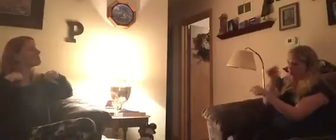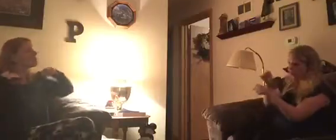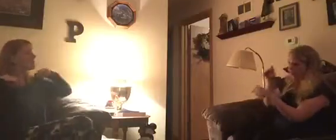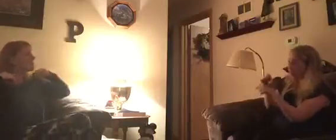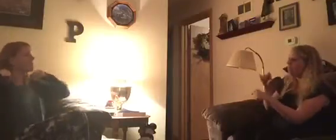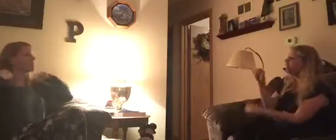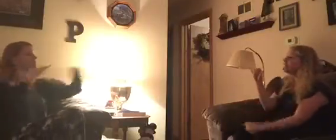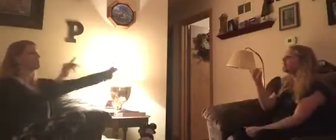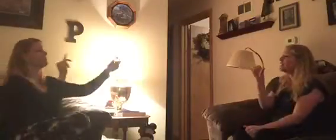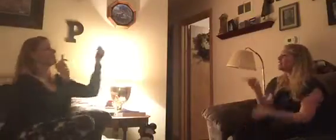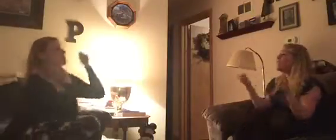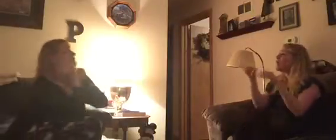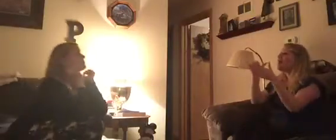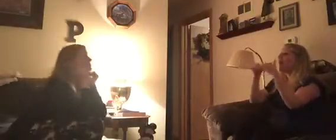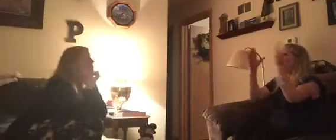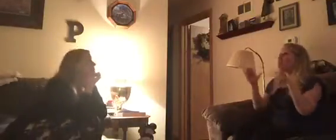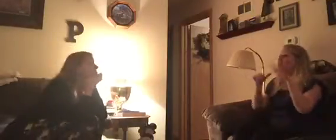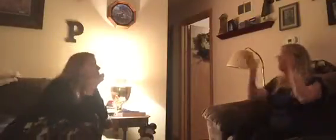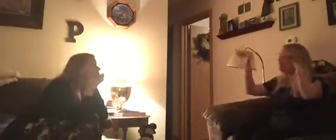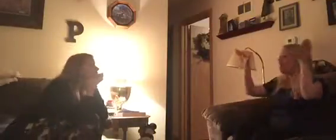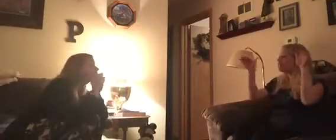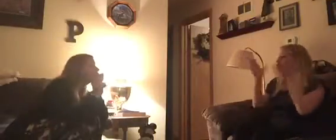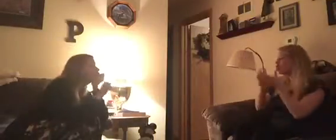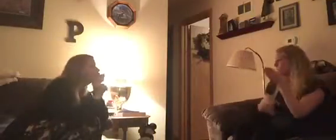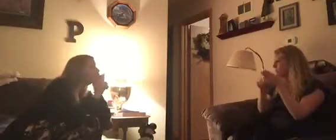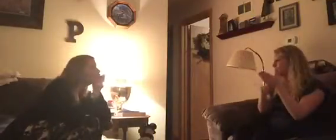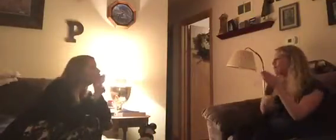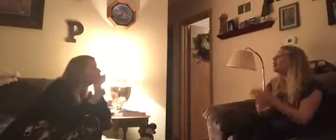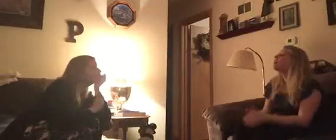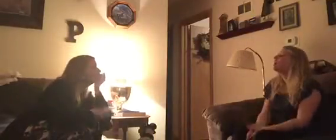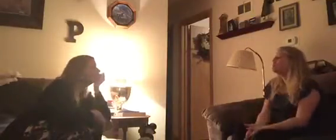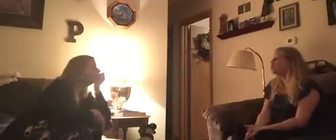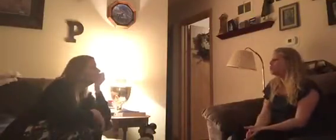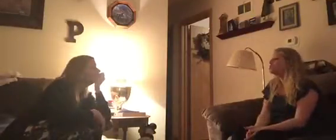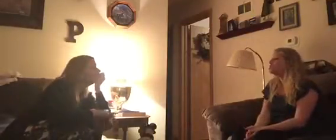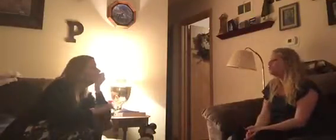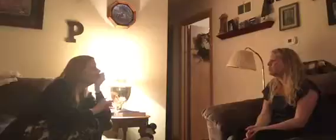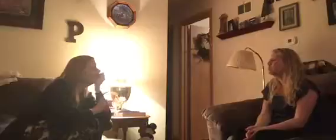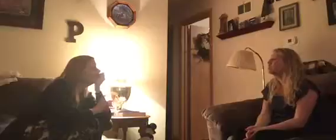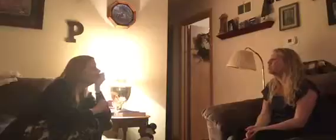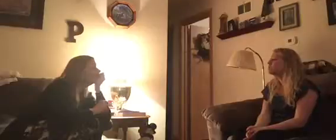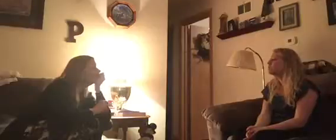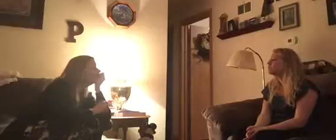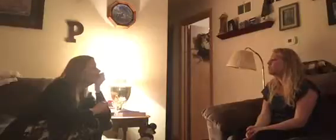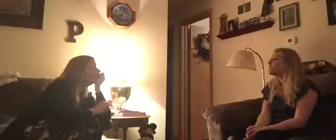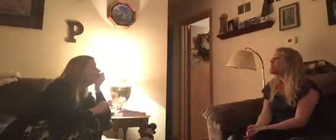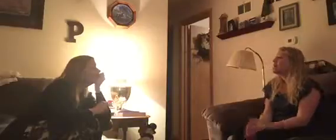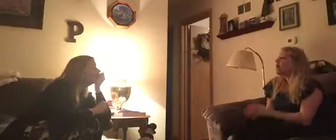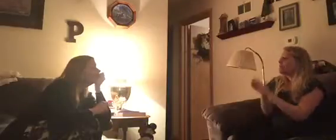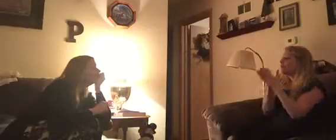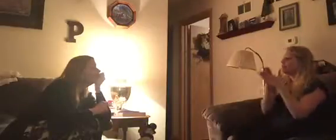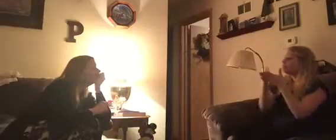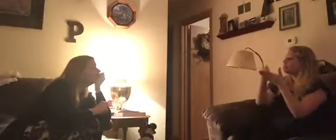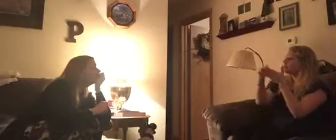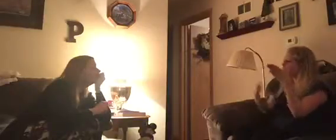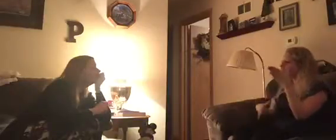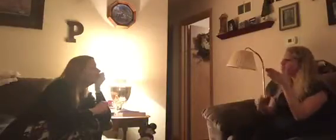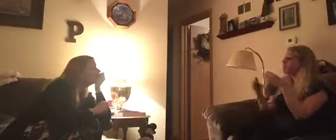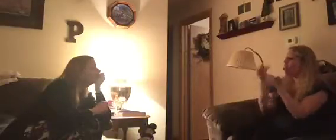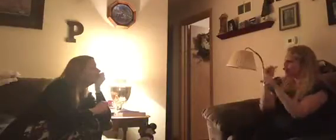paint in the house. So yeah, okay, yeah. Sure. And what gets really expensive is the labor and all the prep. For